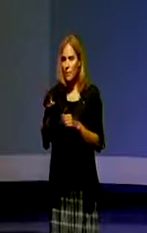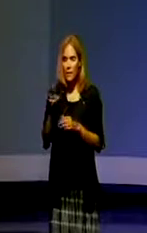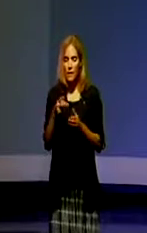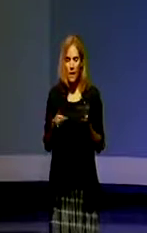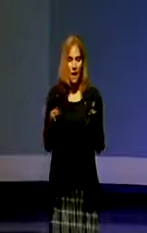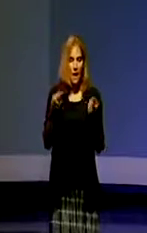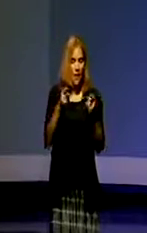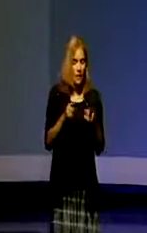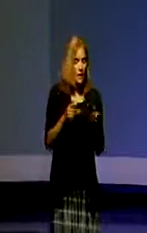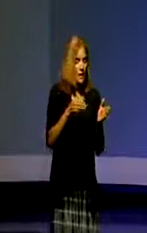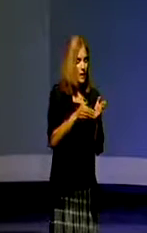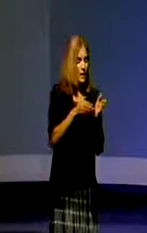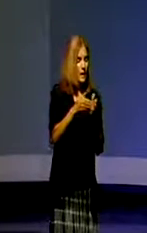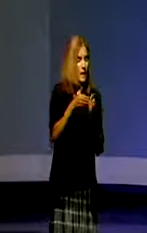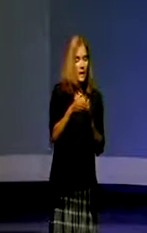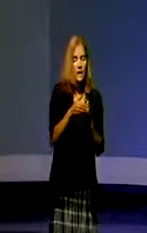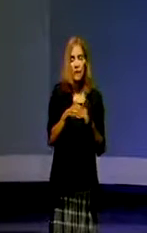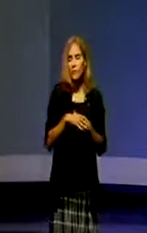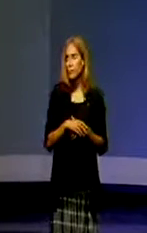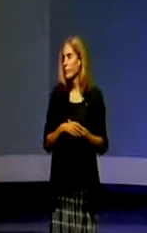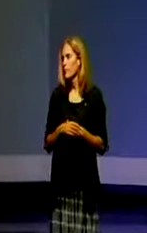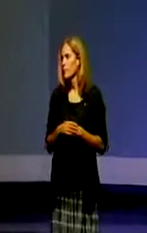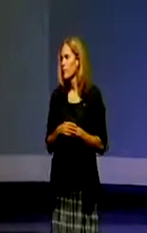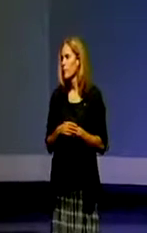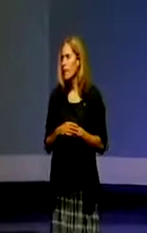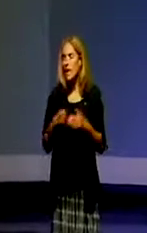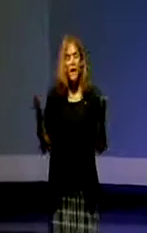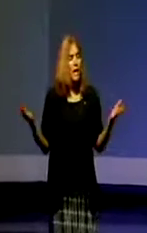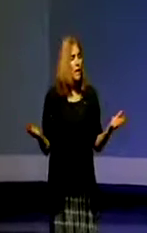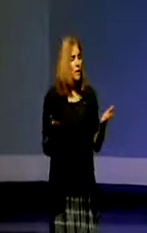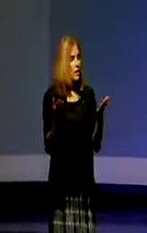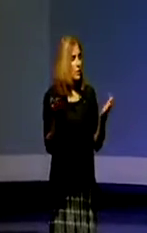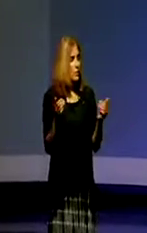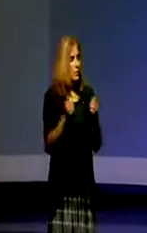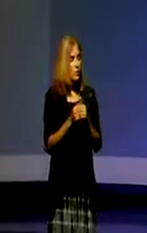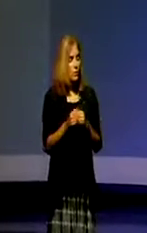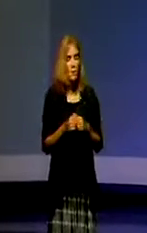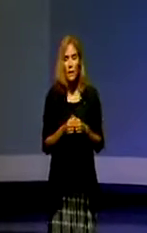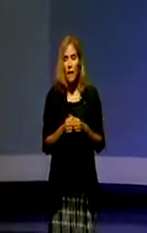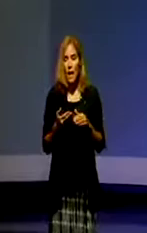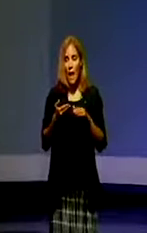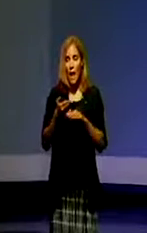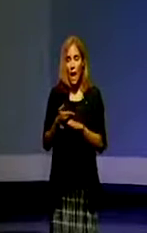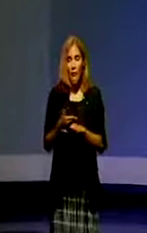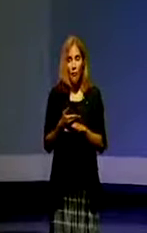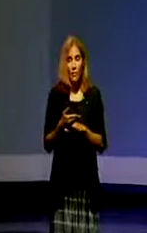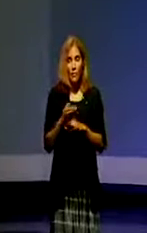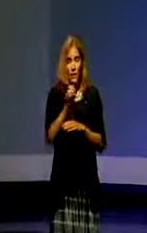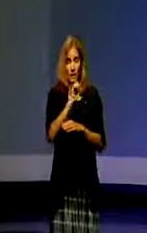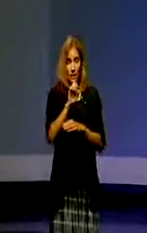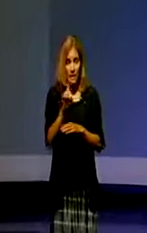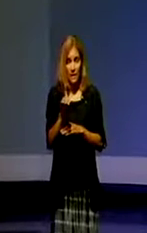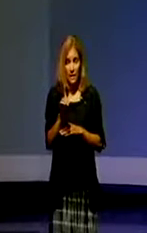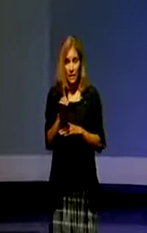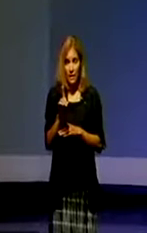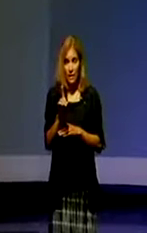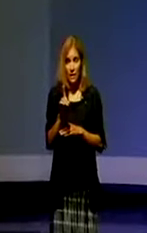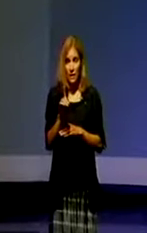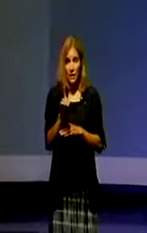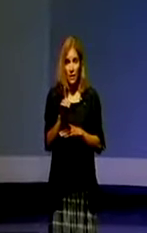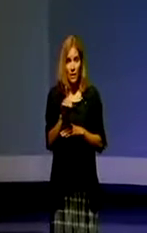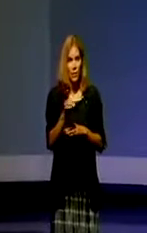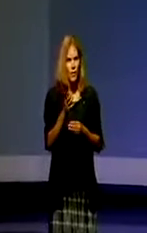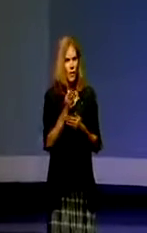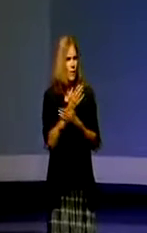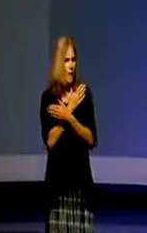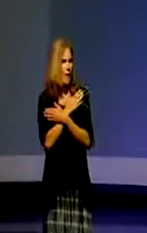up time and time again in these parables, and it's an encouragement with this, that after sowing our seed, we can